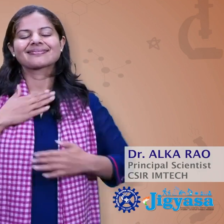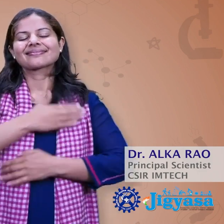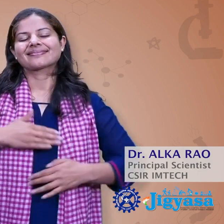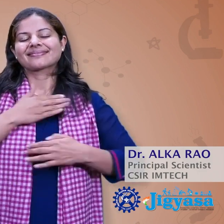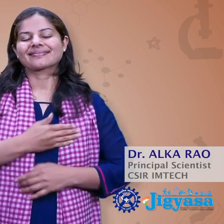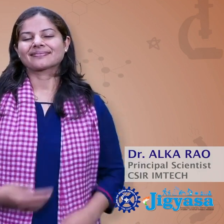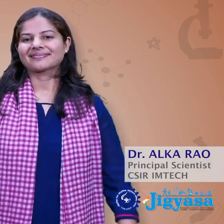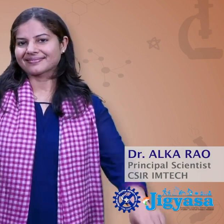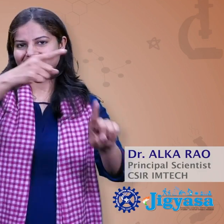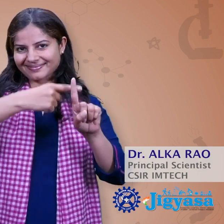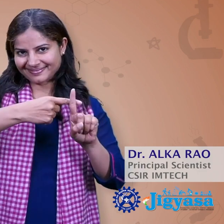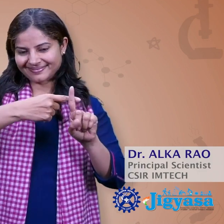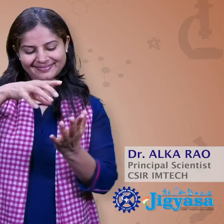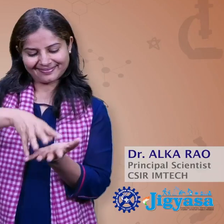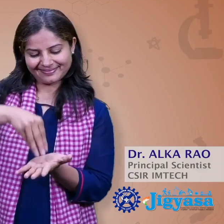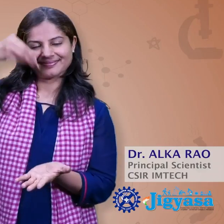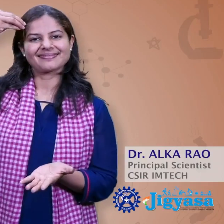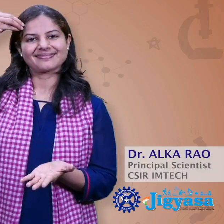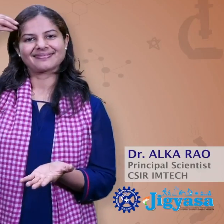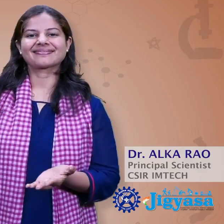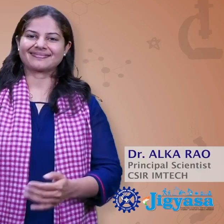hope you enjoy and learn with us.